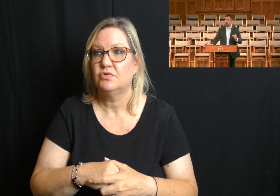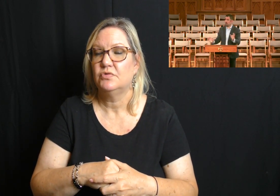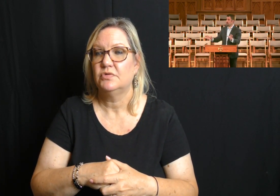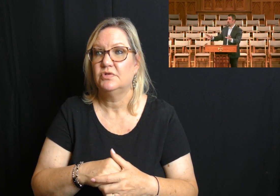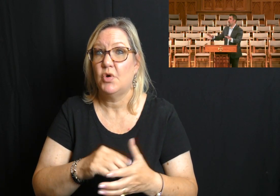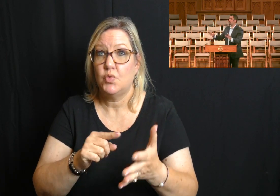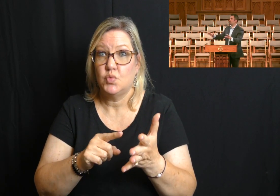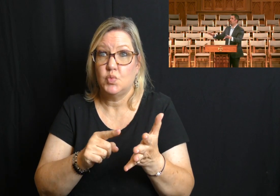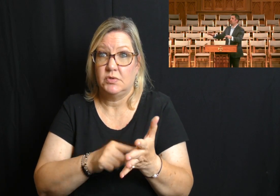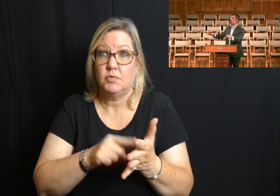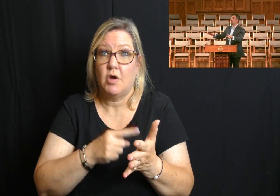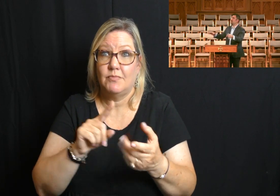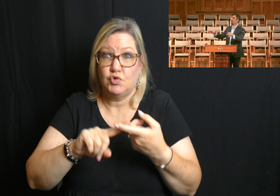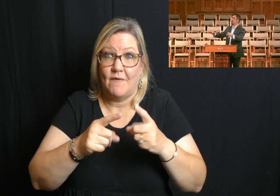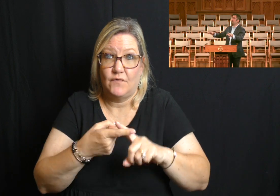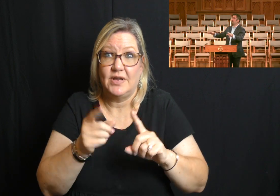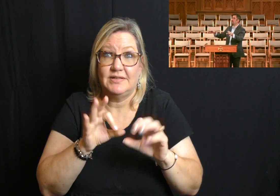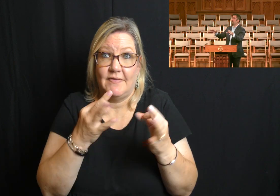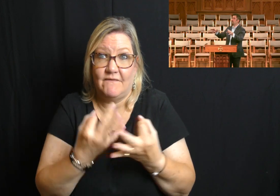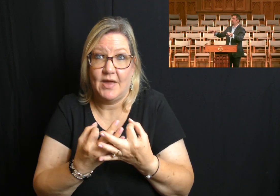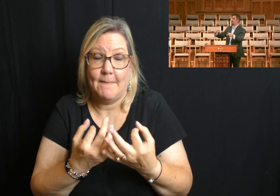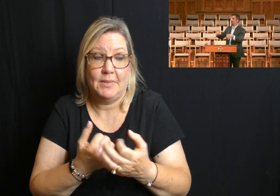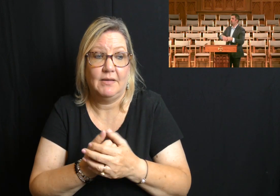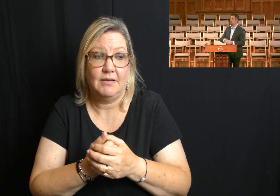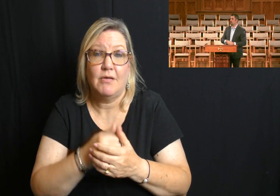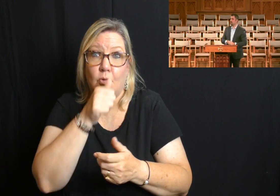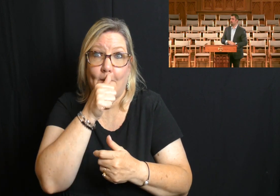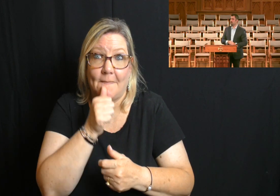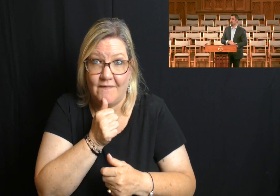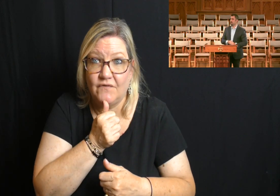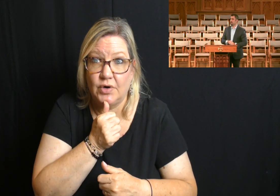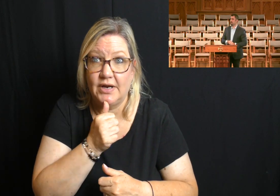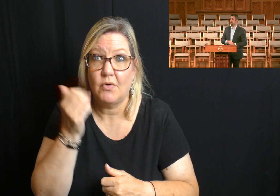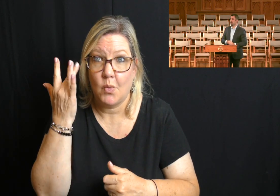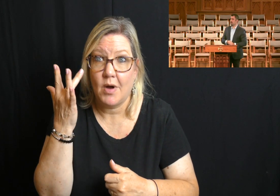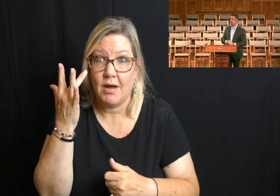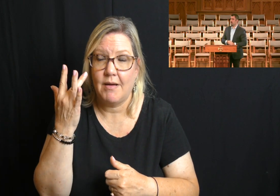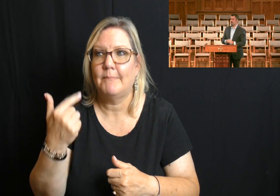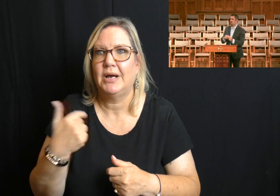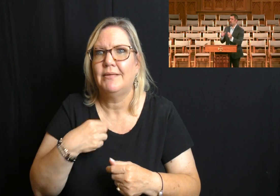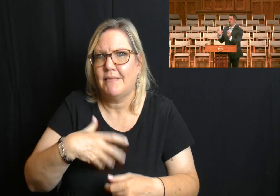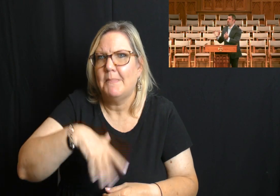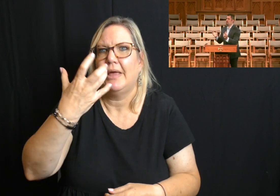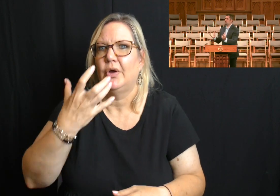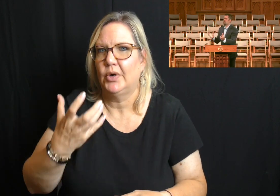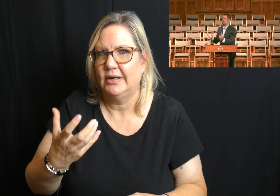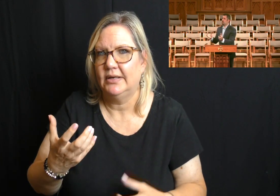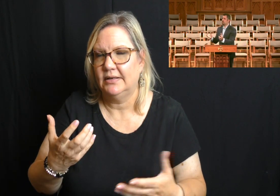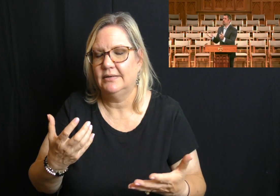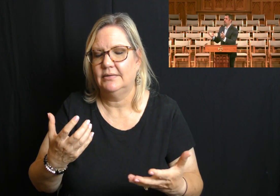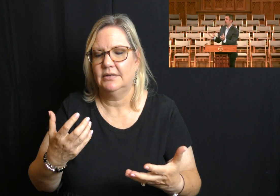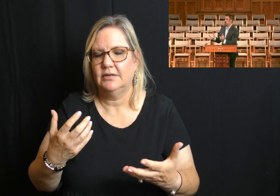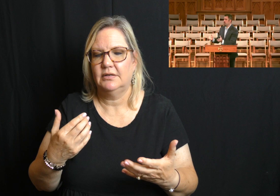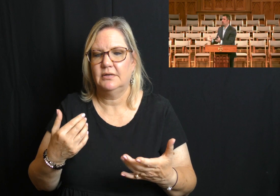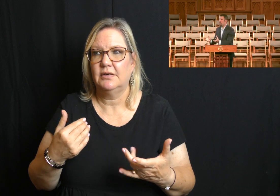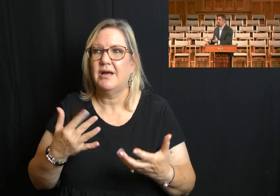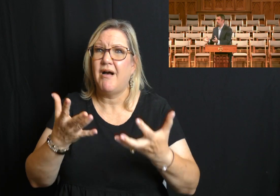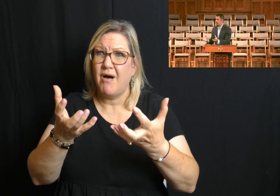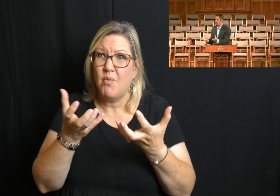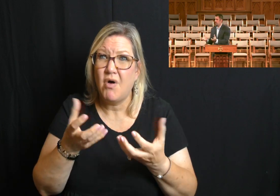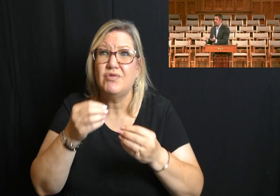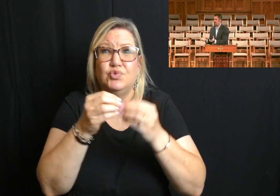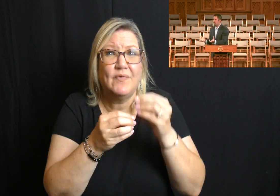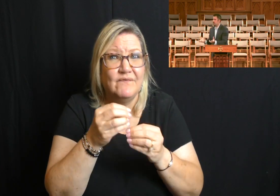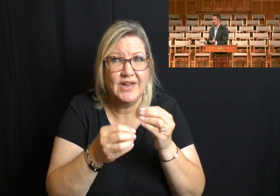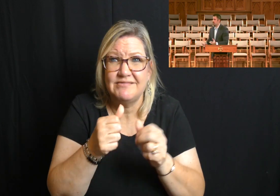The people that I'm trying to protect the most are the people that are suffering the most. I wanted so much to make everything right for